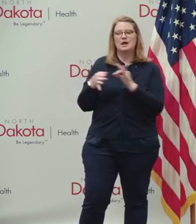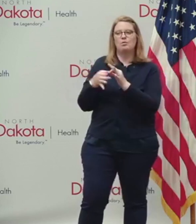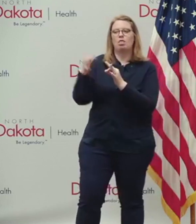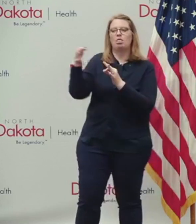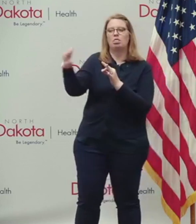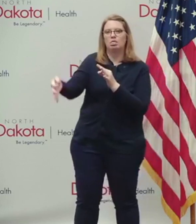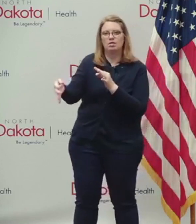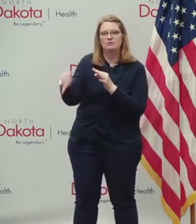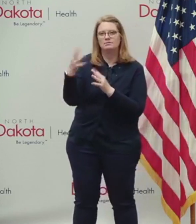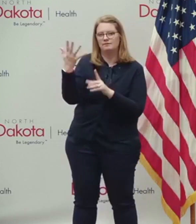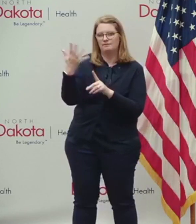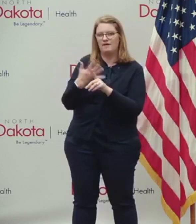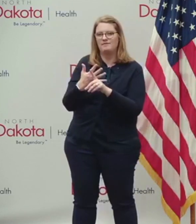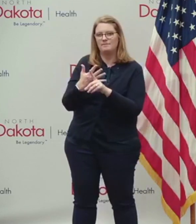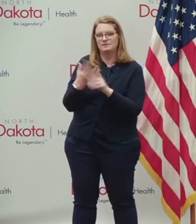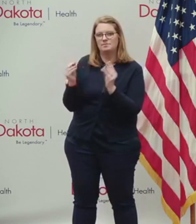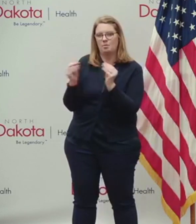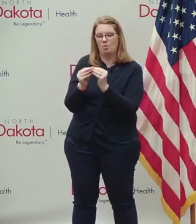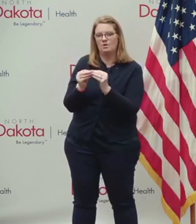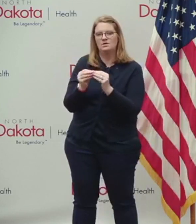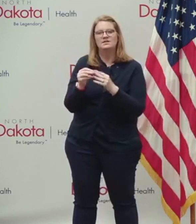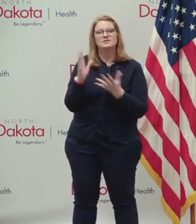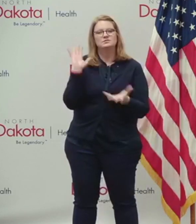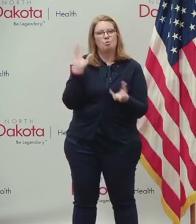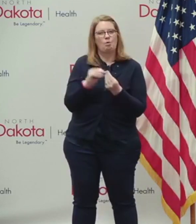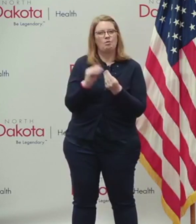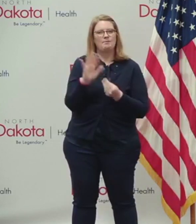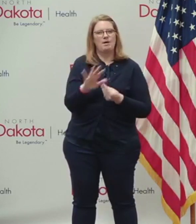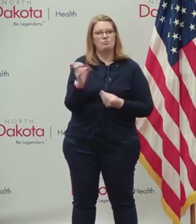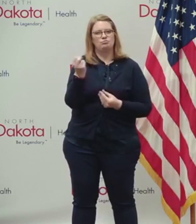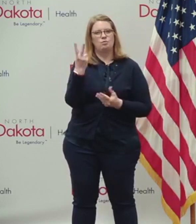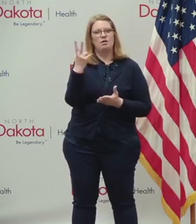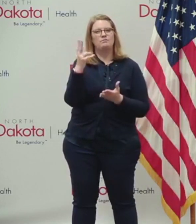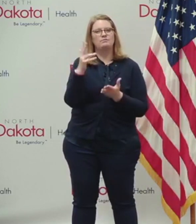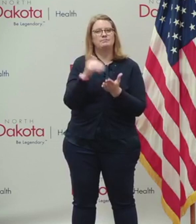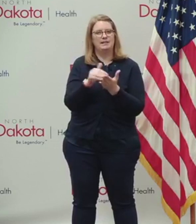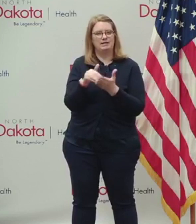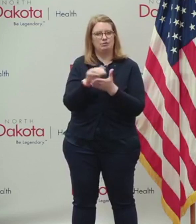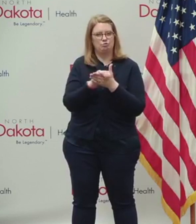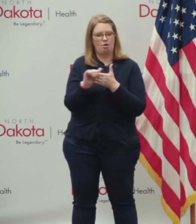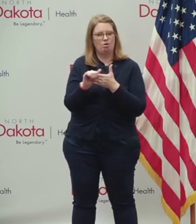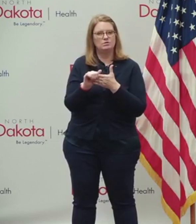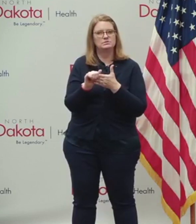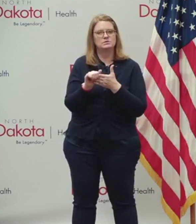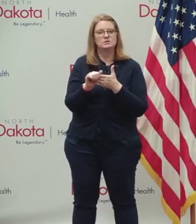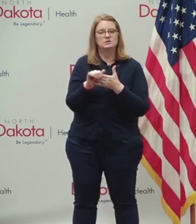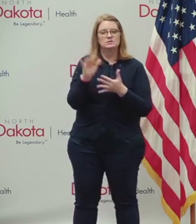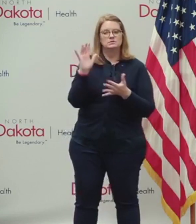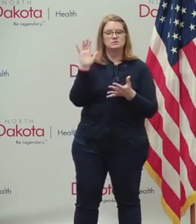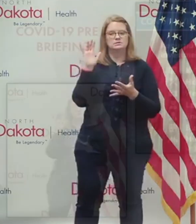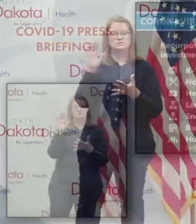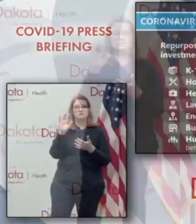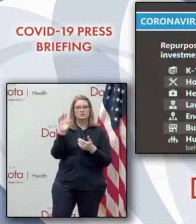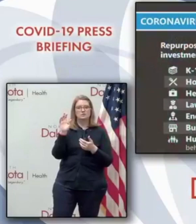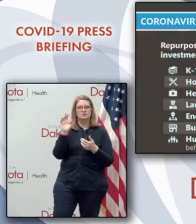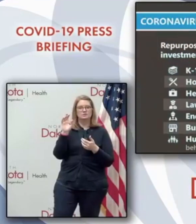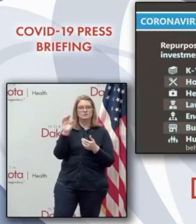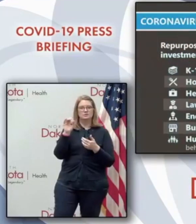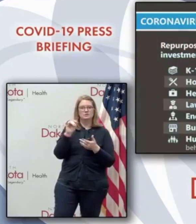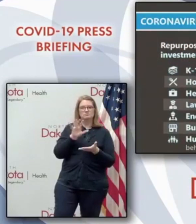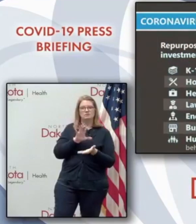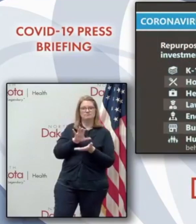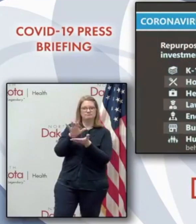for 5 more months. It's about $12 million a month. That will bring the grand total for the political subs to